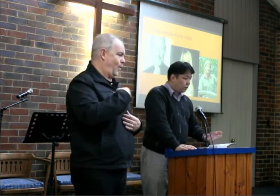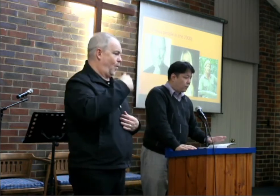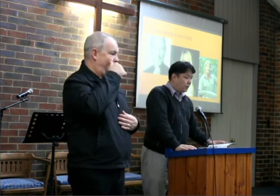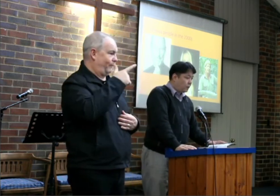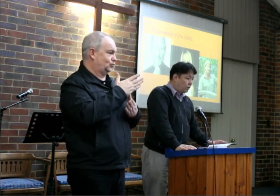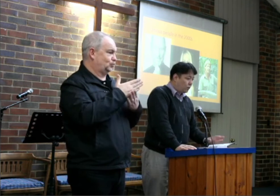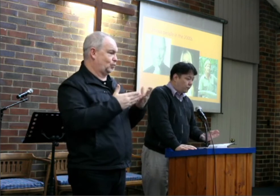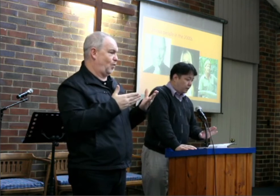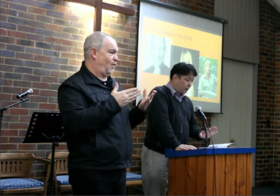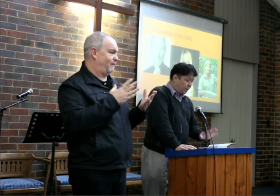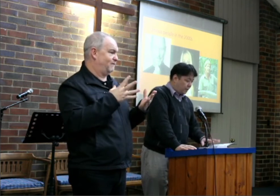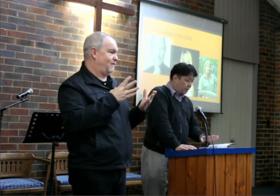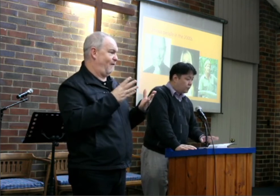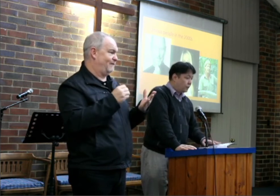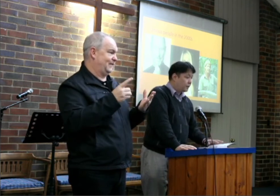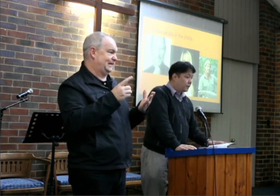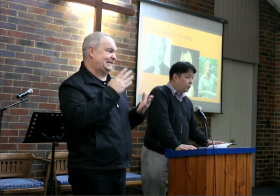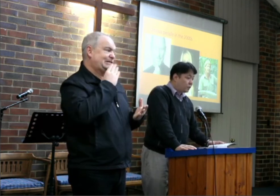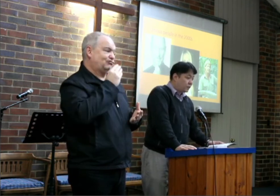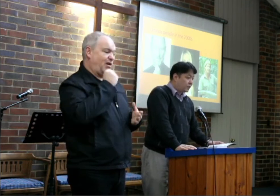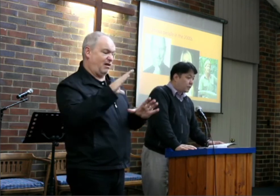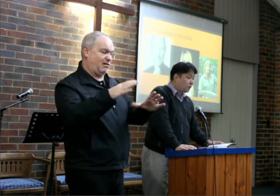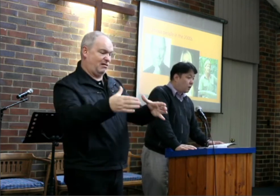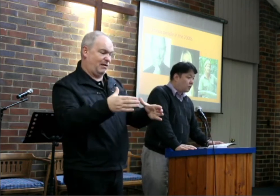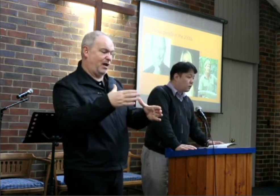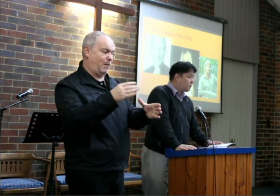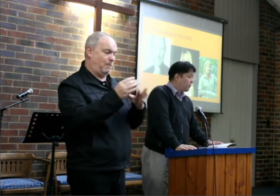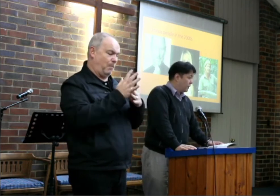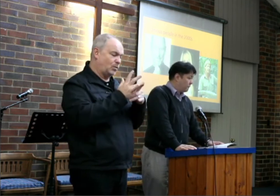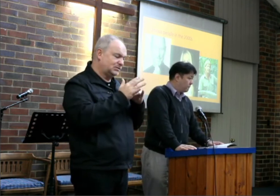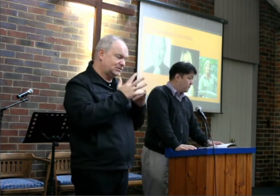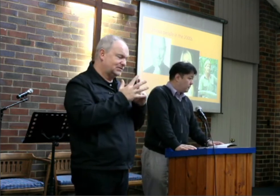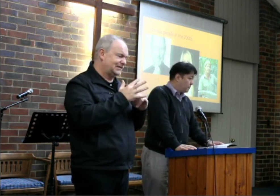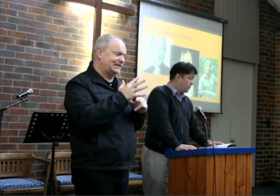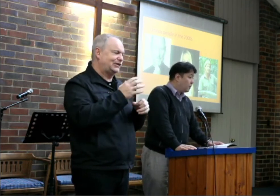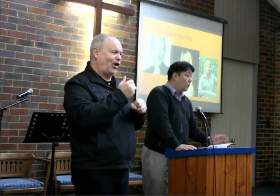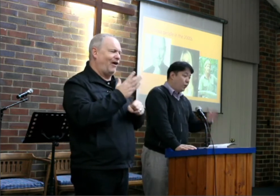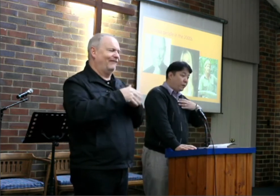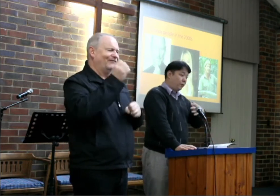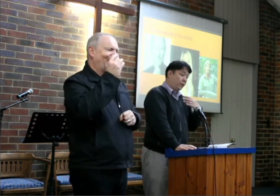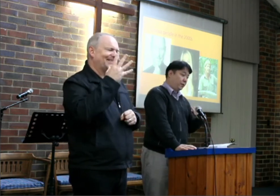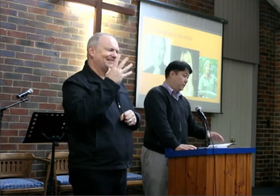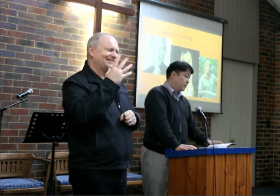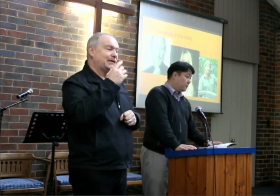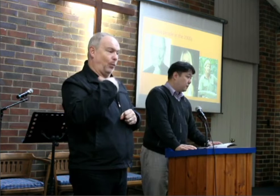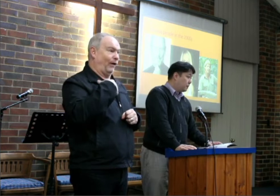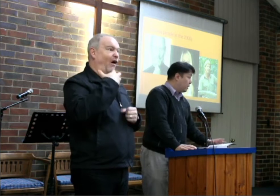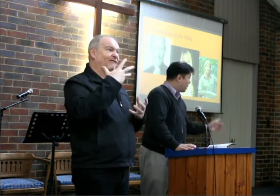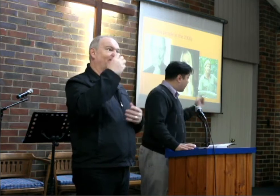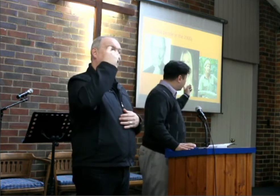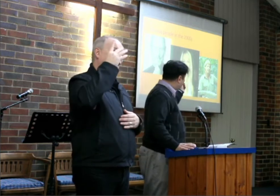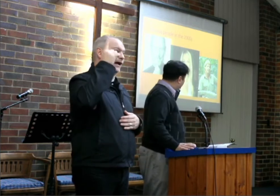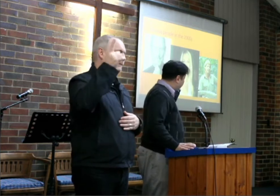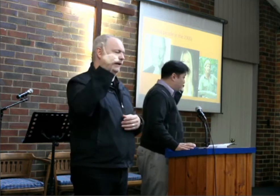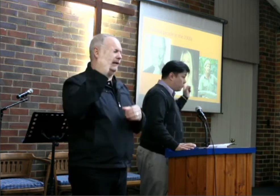the story of the Israelites and Moses is that God doesn't forget, right? We might forget things, right? As